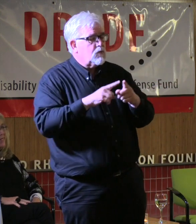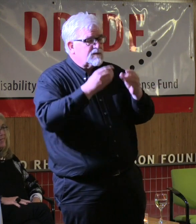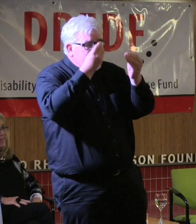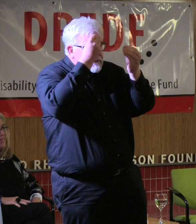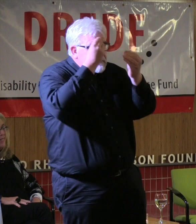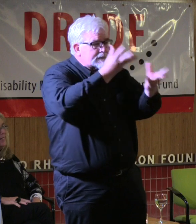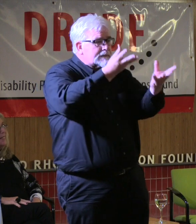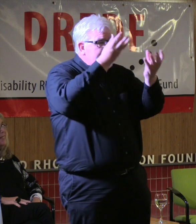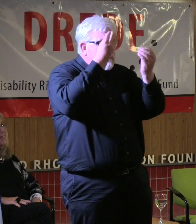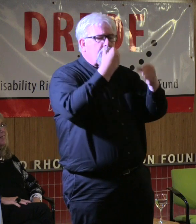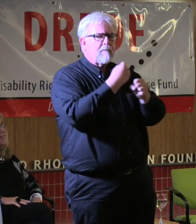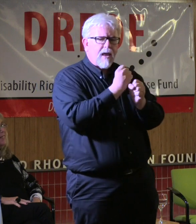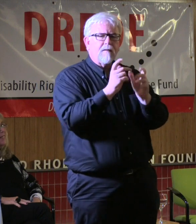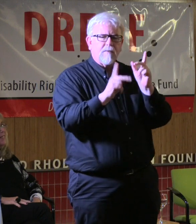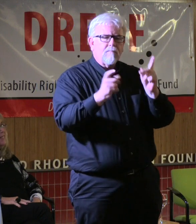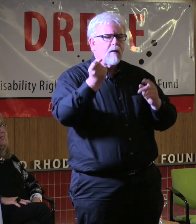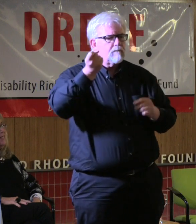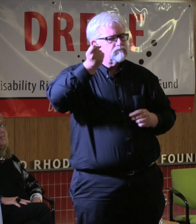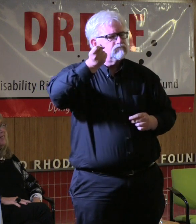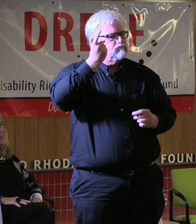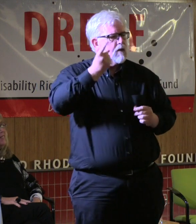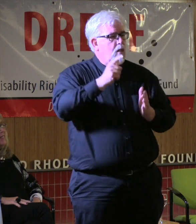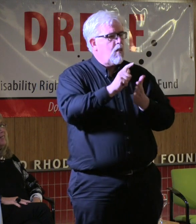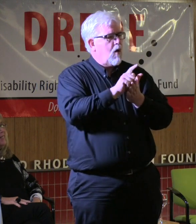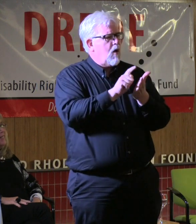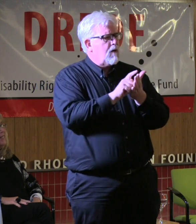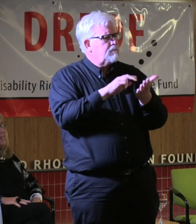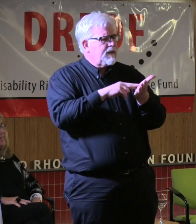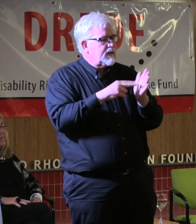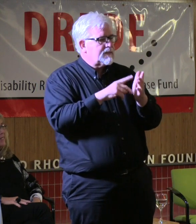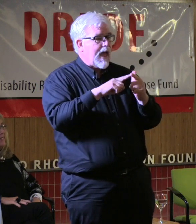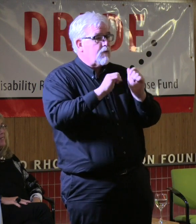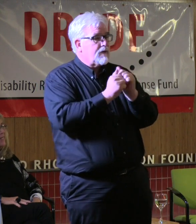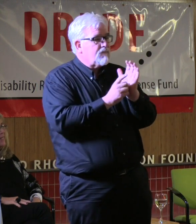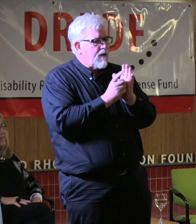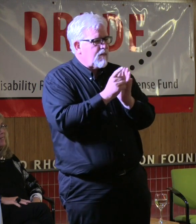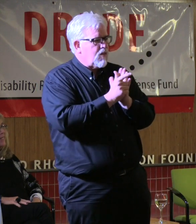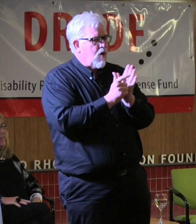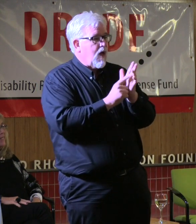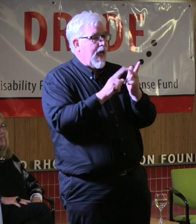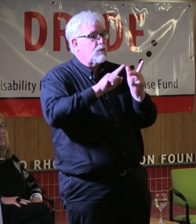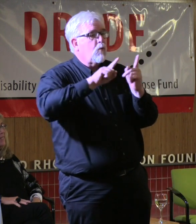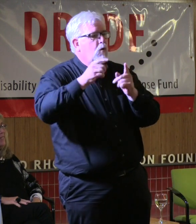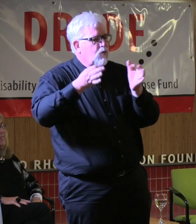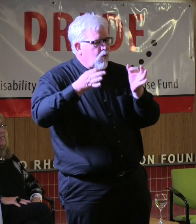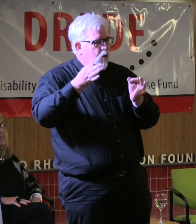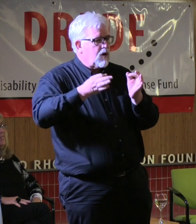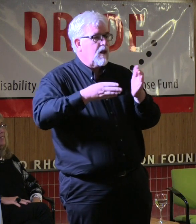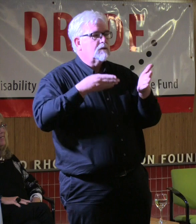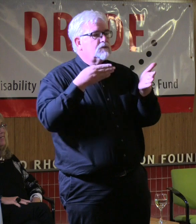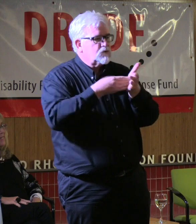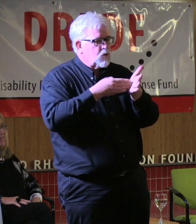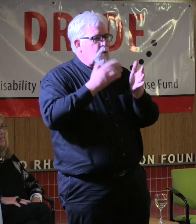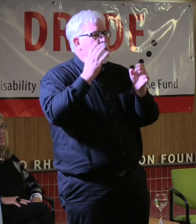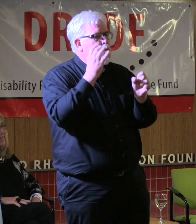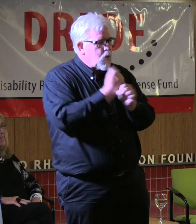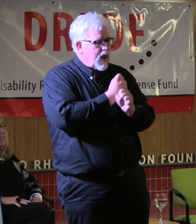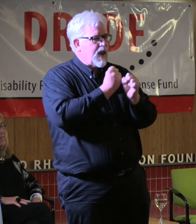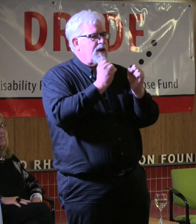people understand what the law is and the development and the court decisions that have moved us so far